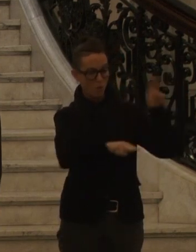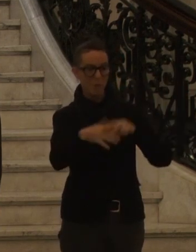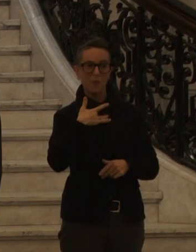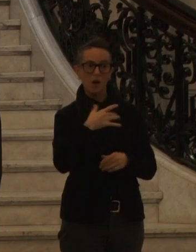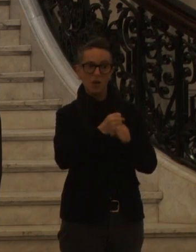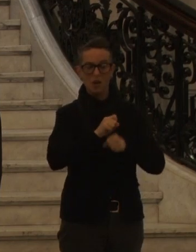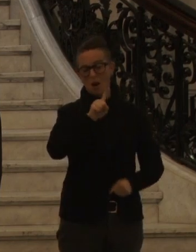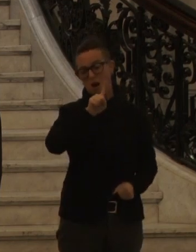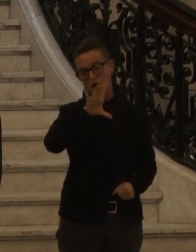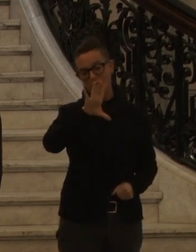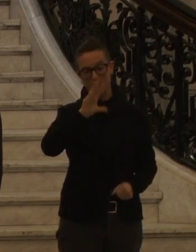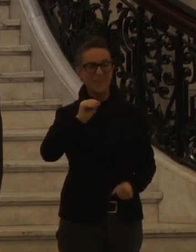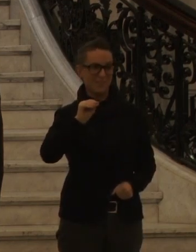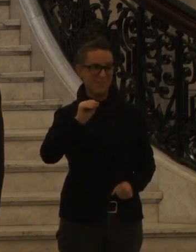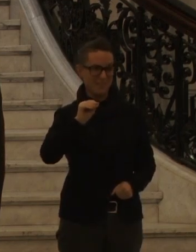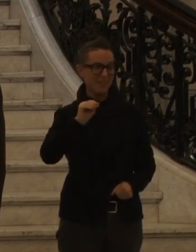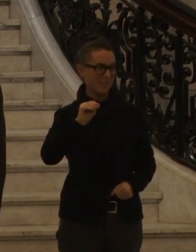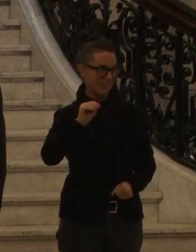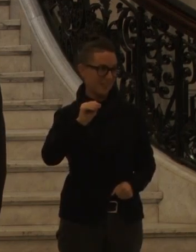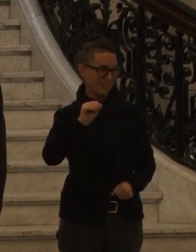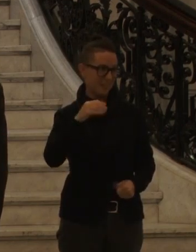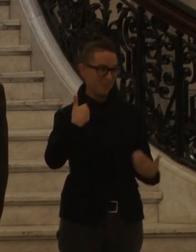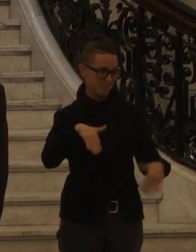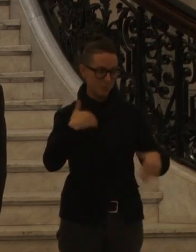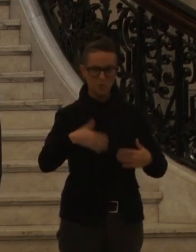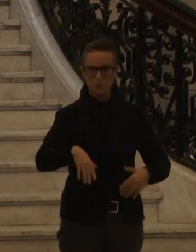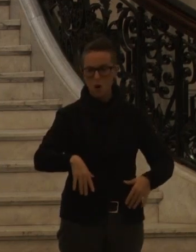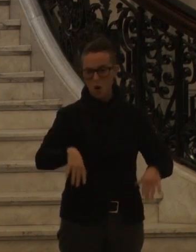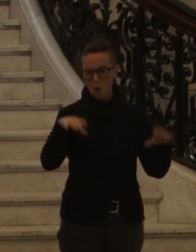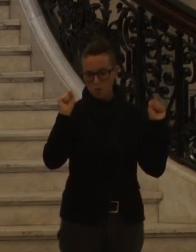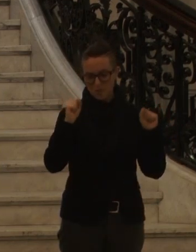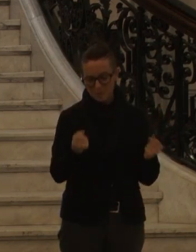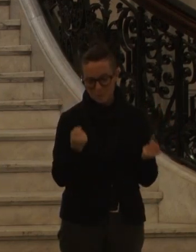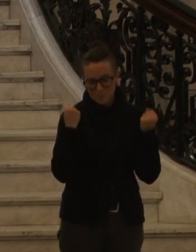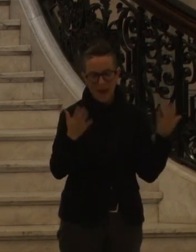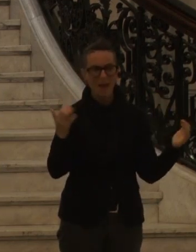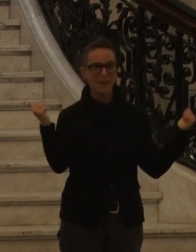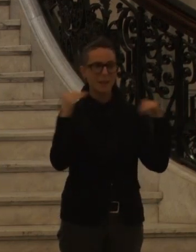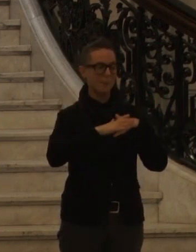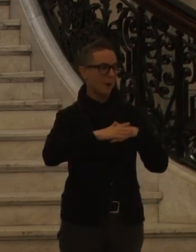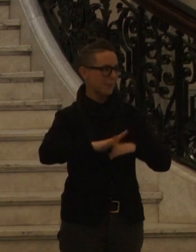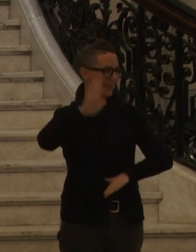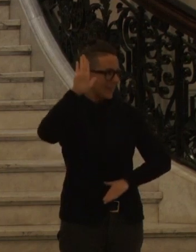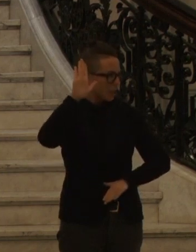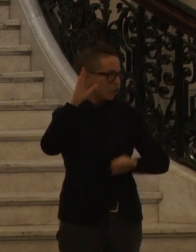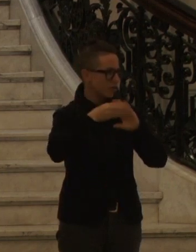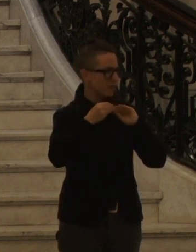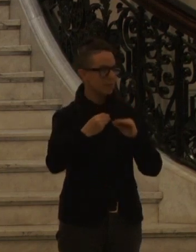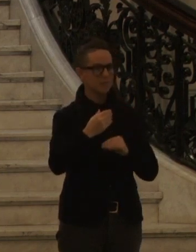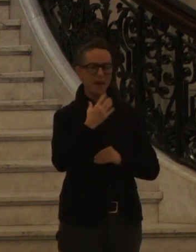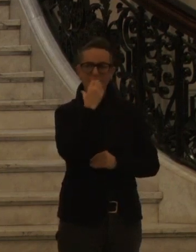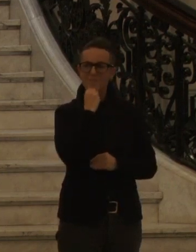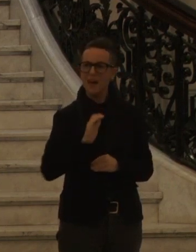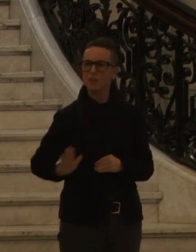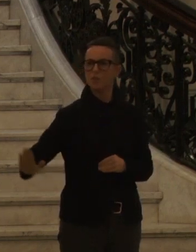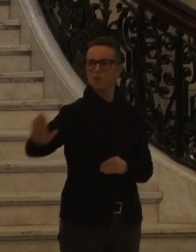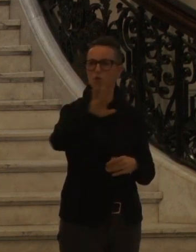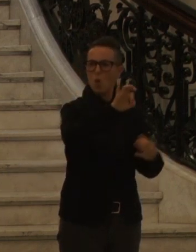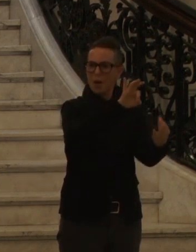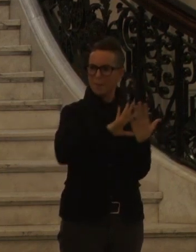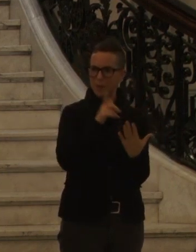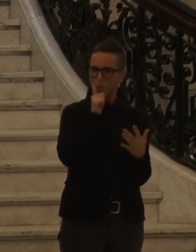150 bills coming to our committee, so we do hold many public hearings and really value the input of folks